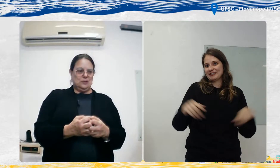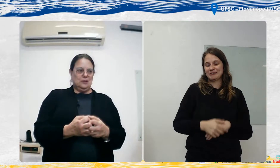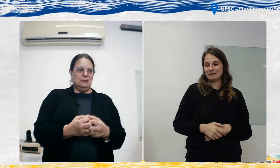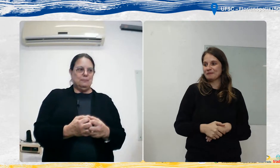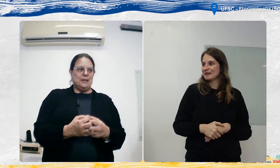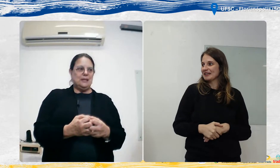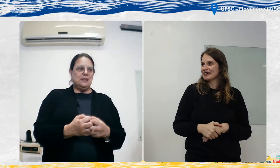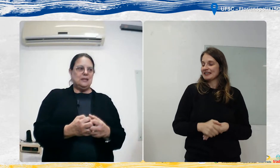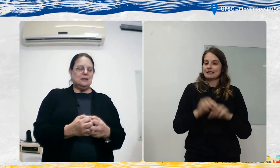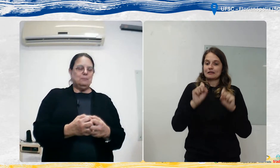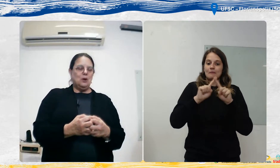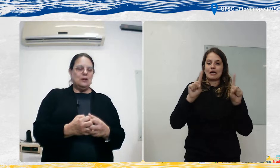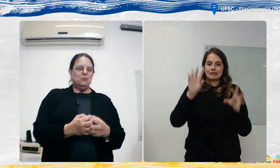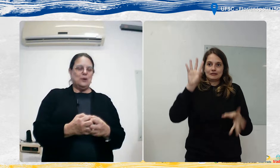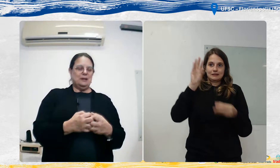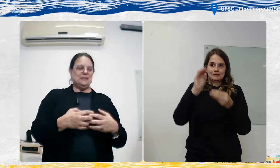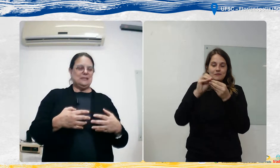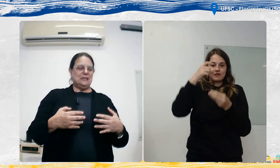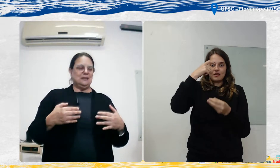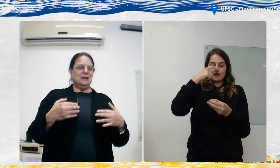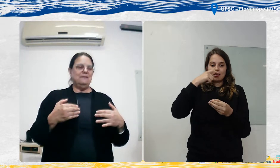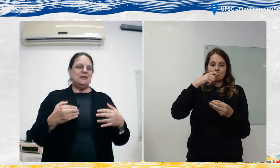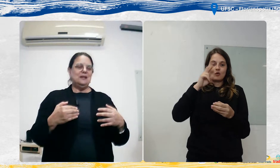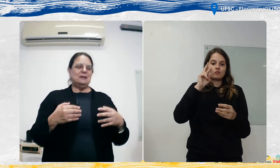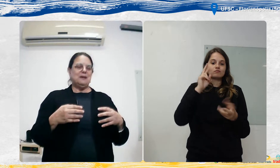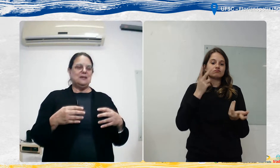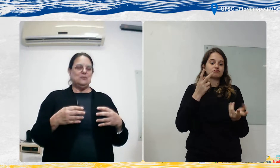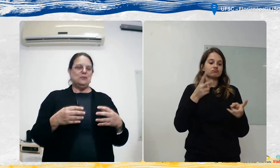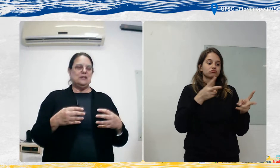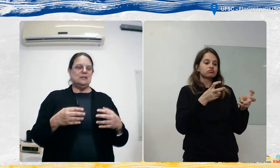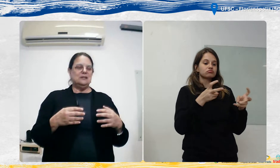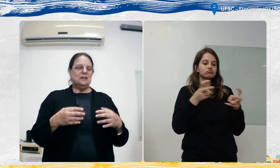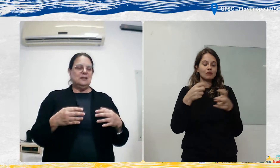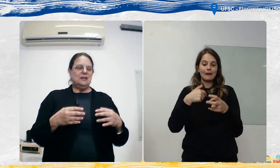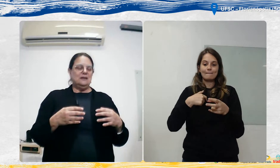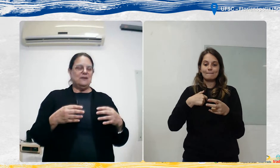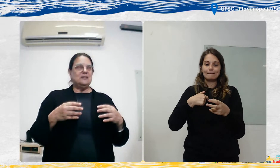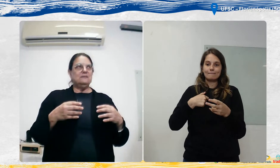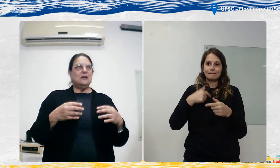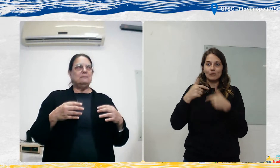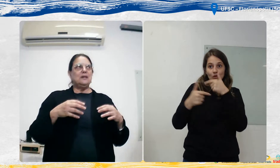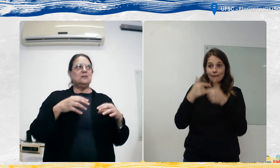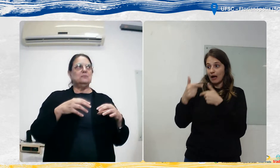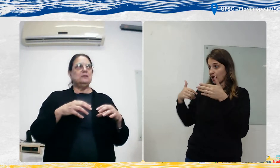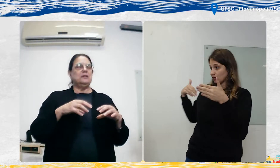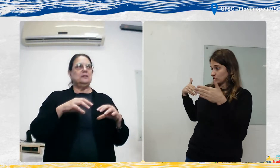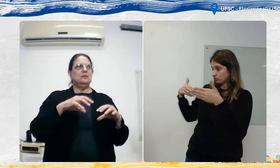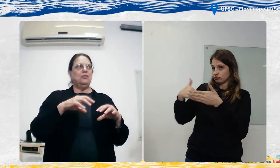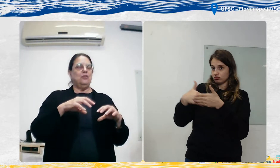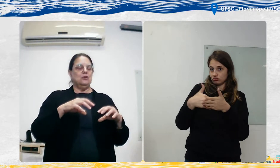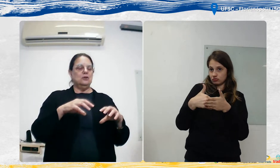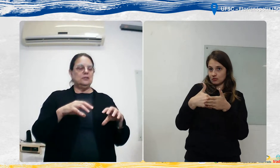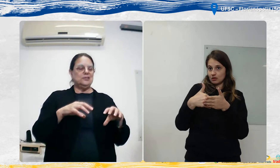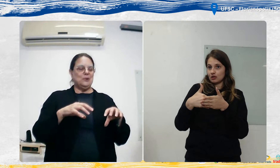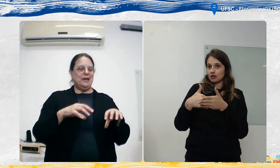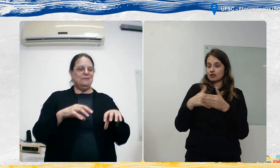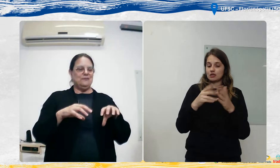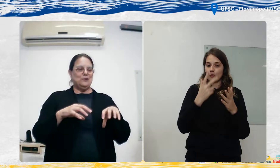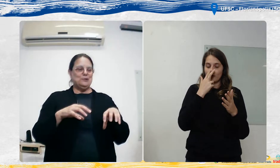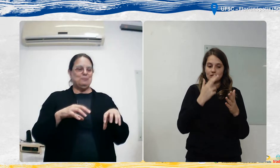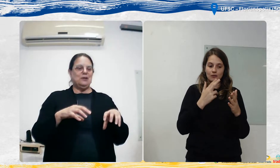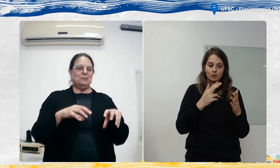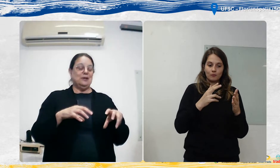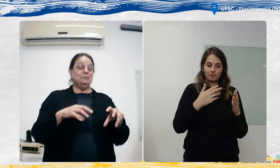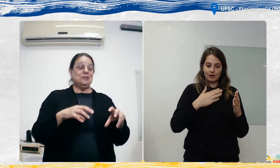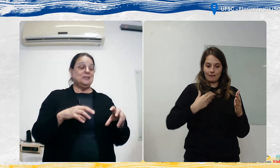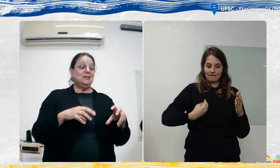do. But I think part of what I'm seeing, I feel like my career, if I divide my career into thirds, so I have the